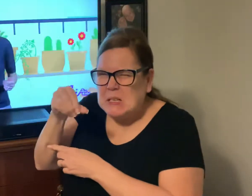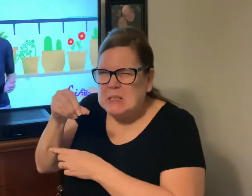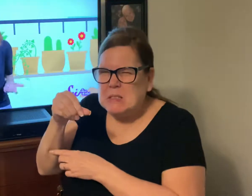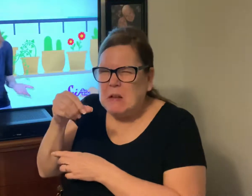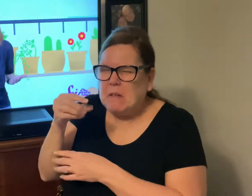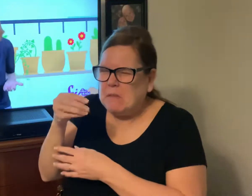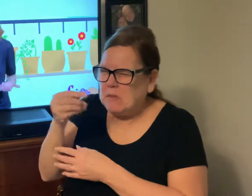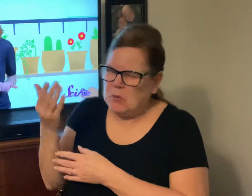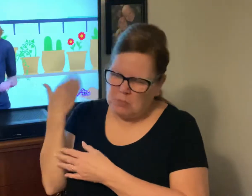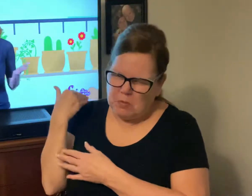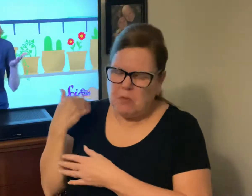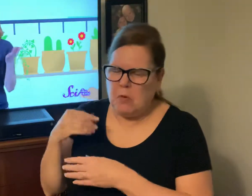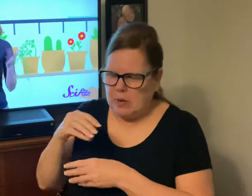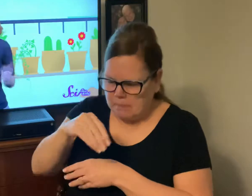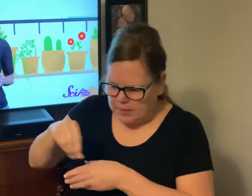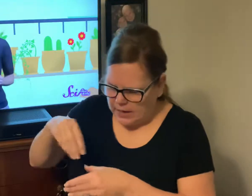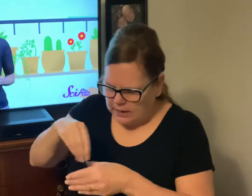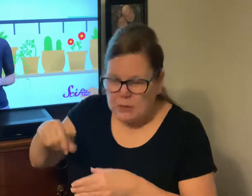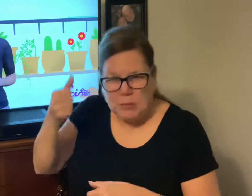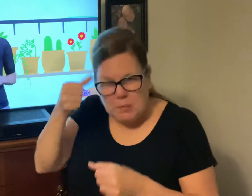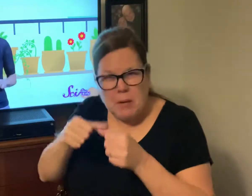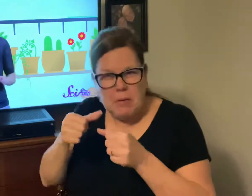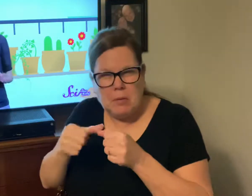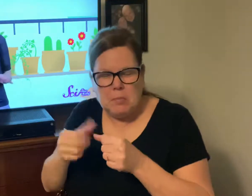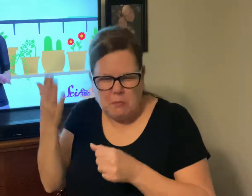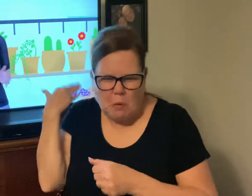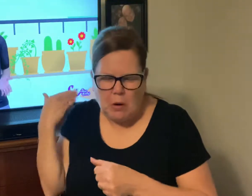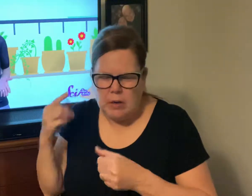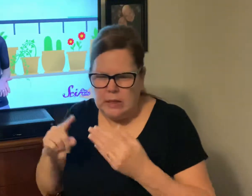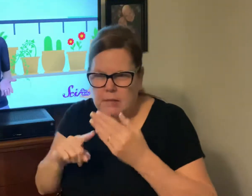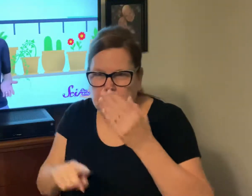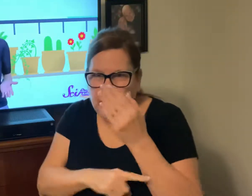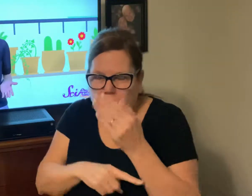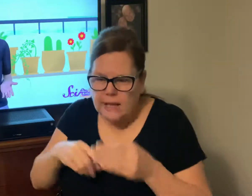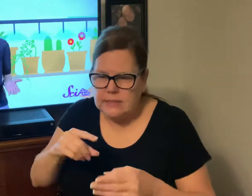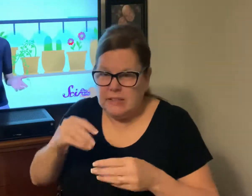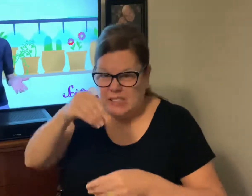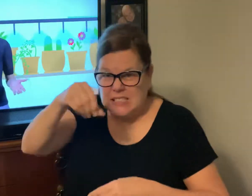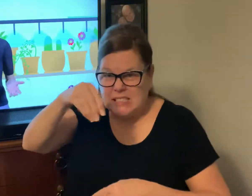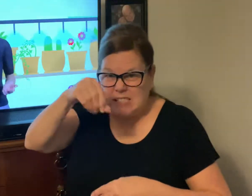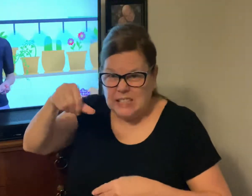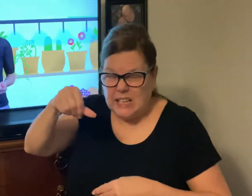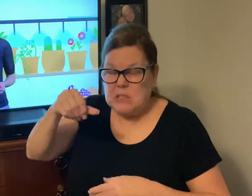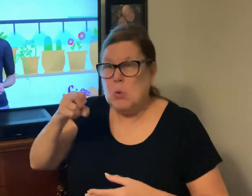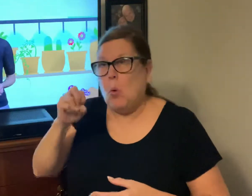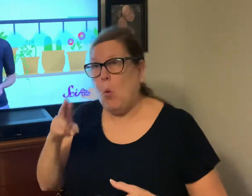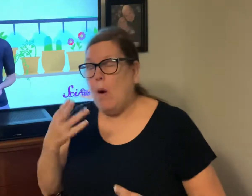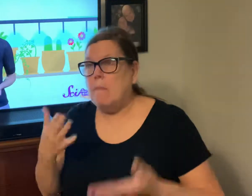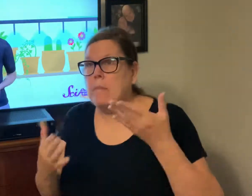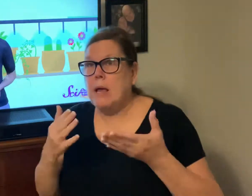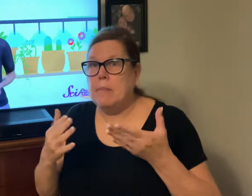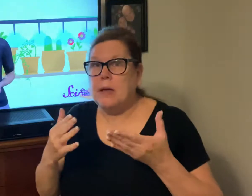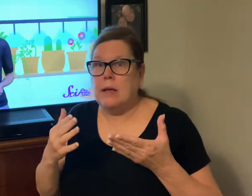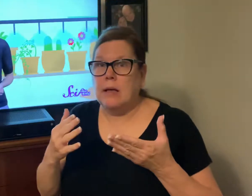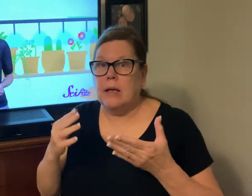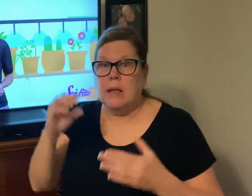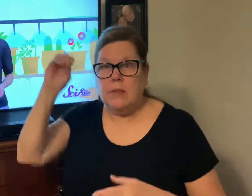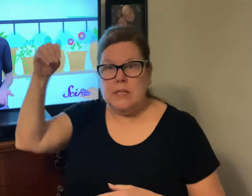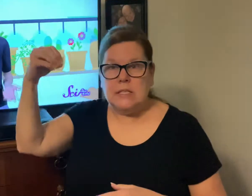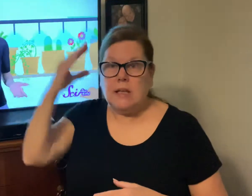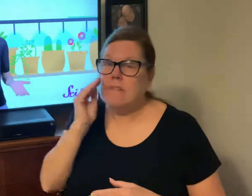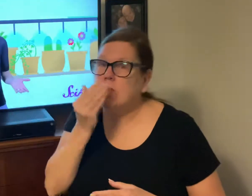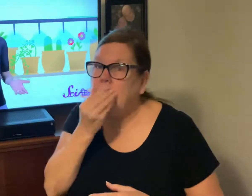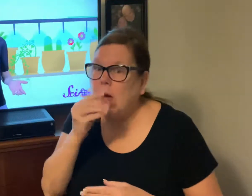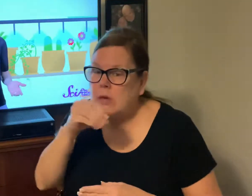weeks ago. You might be familiar with the little packets of seeds that you use to grow flowers or vegetables in your garden, or maybe the sunflower seeds that you find in your snack